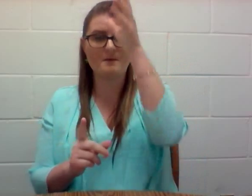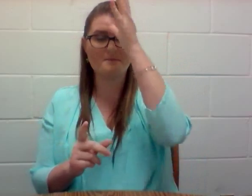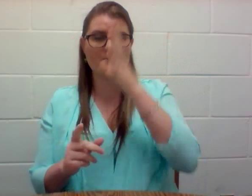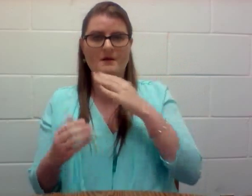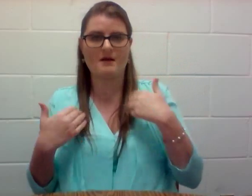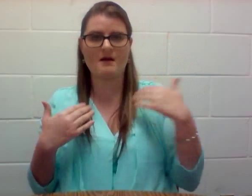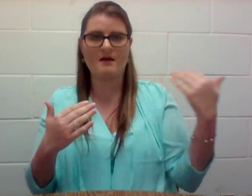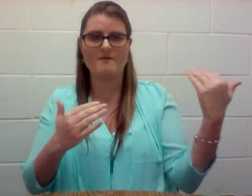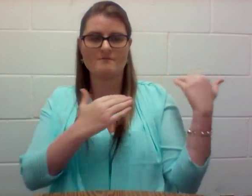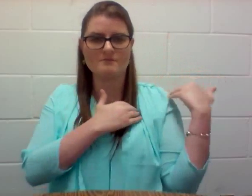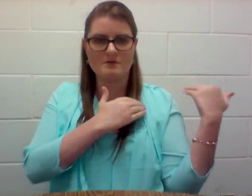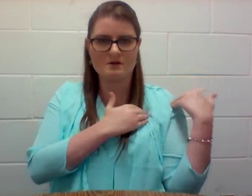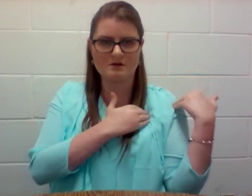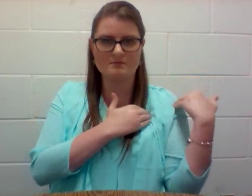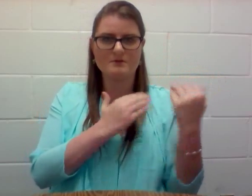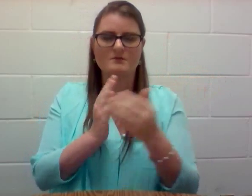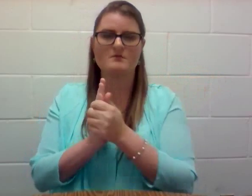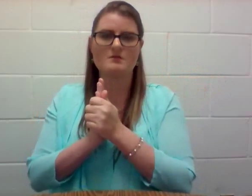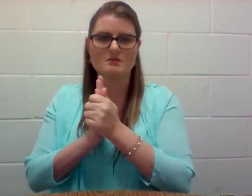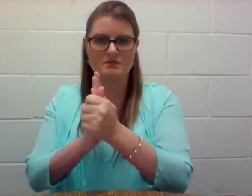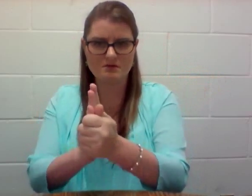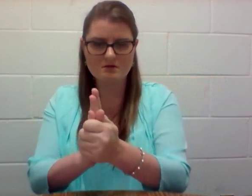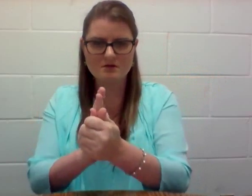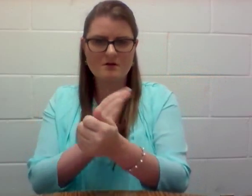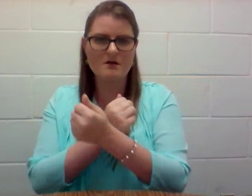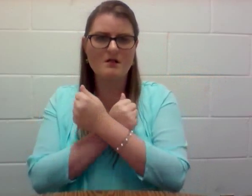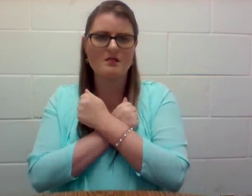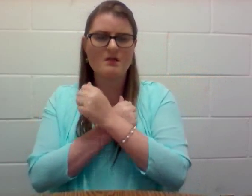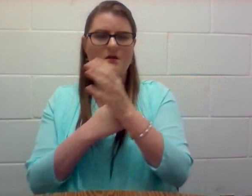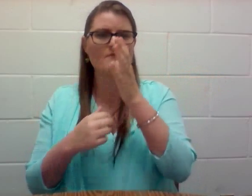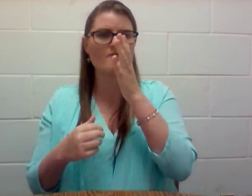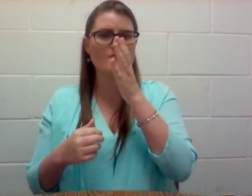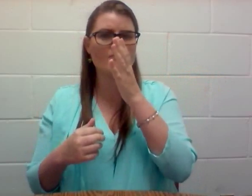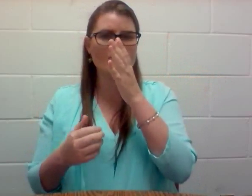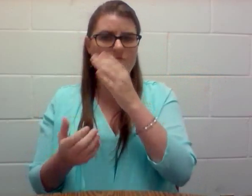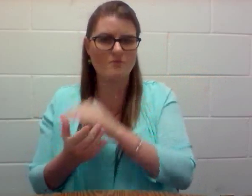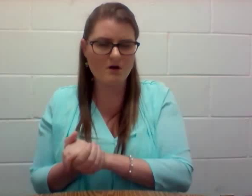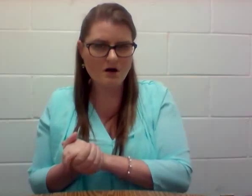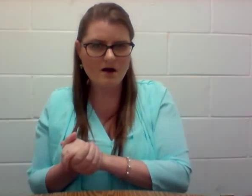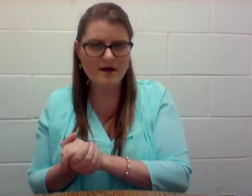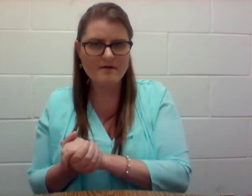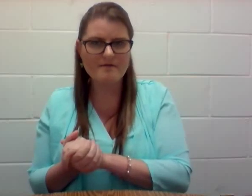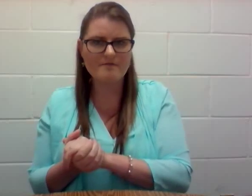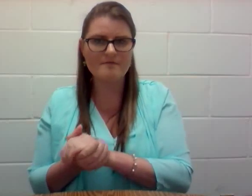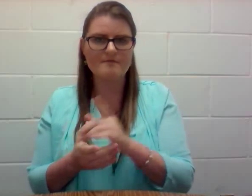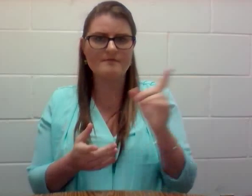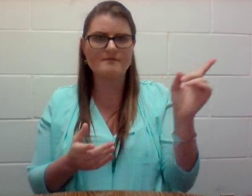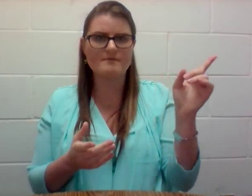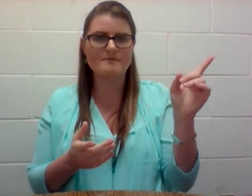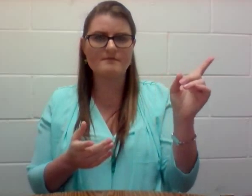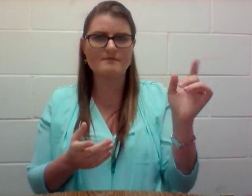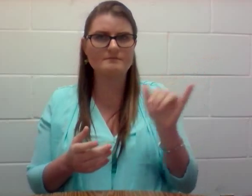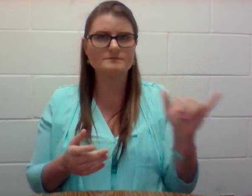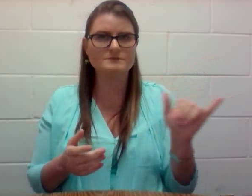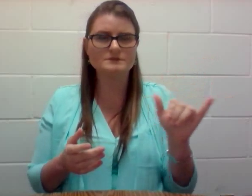of loving, leading the wife like Christ, and implies in the church that men bear